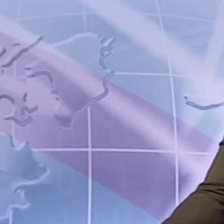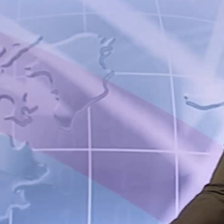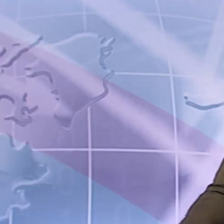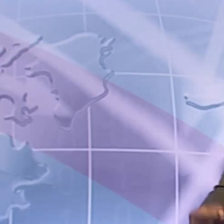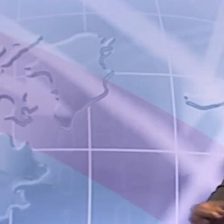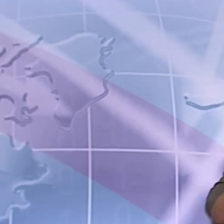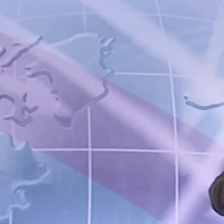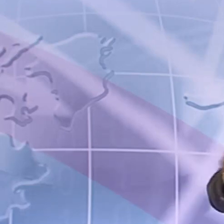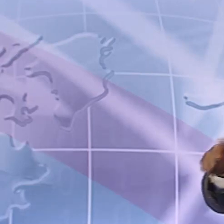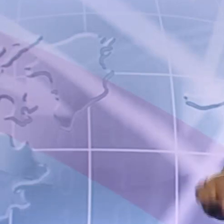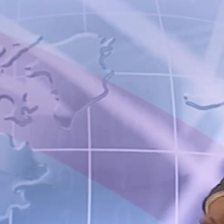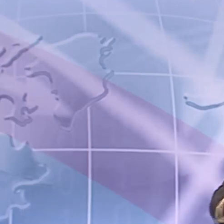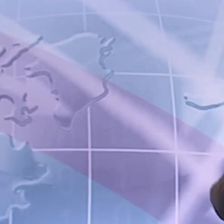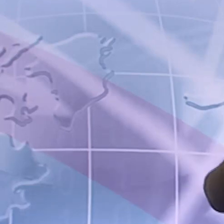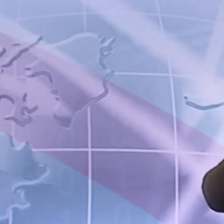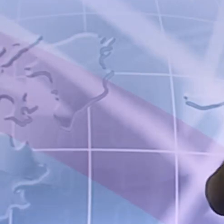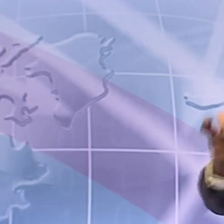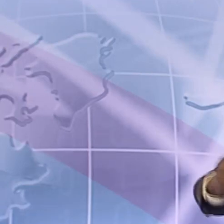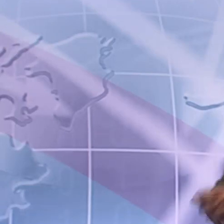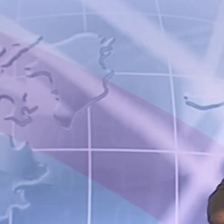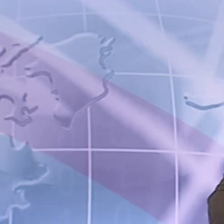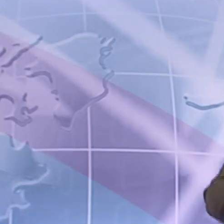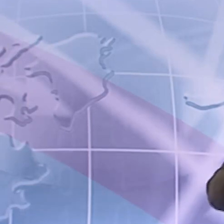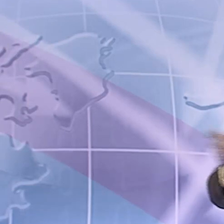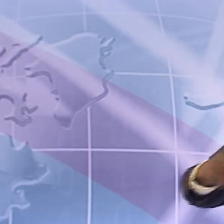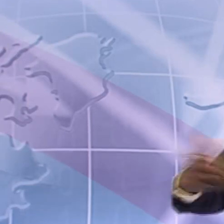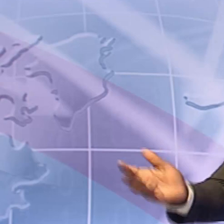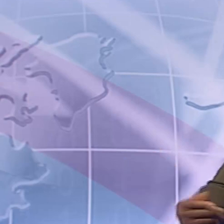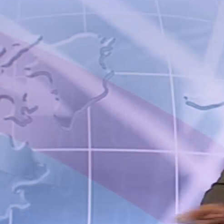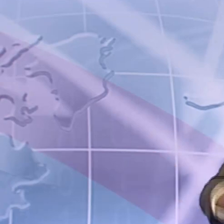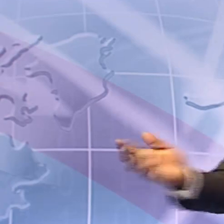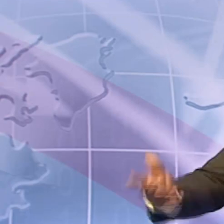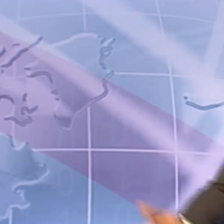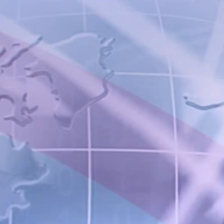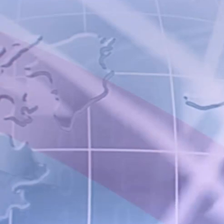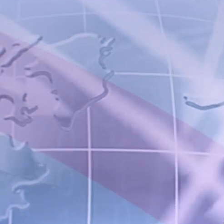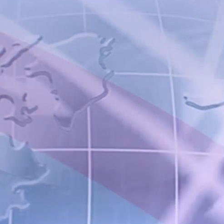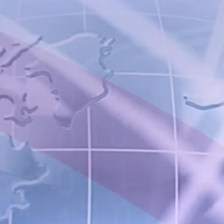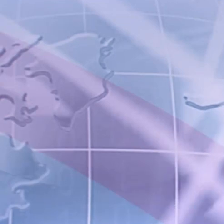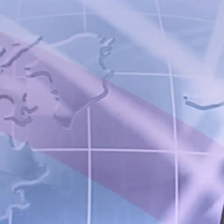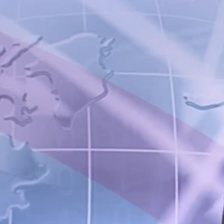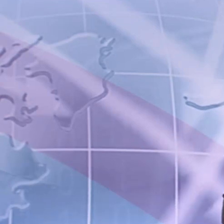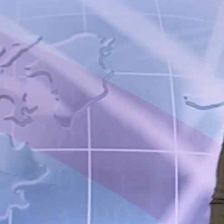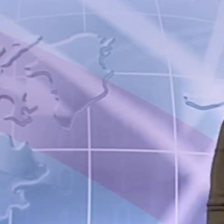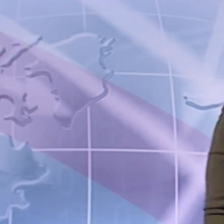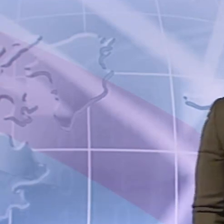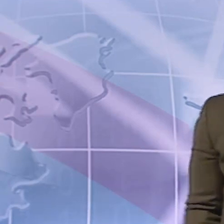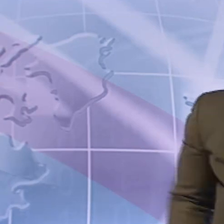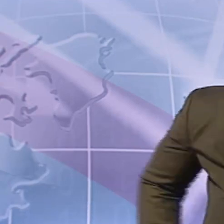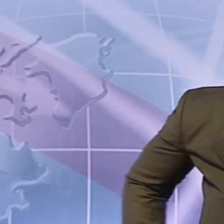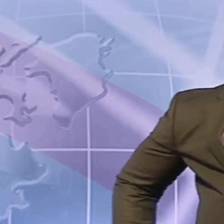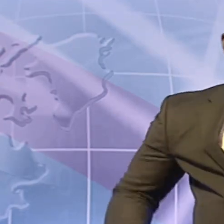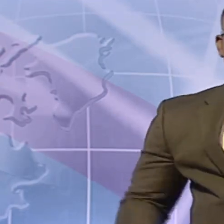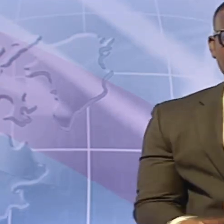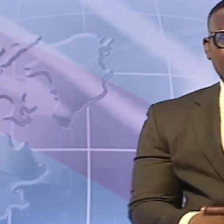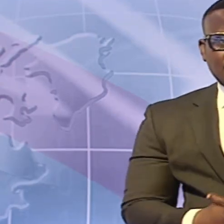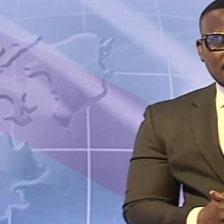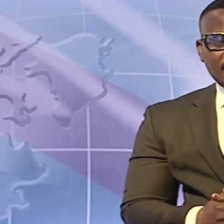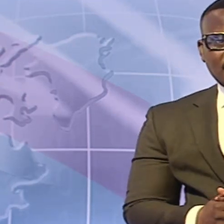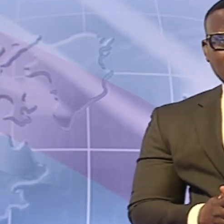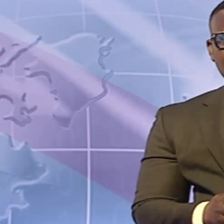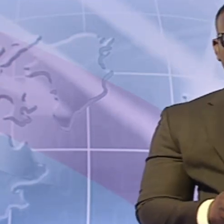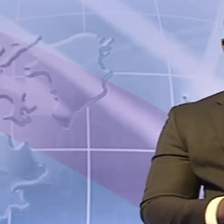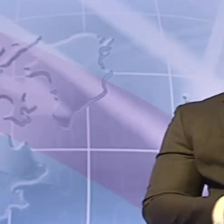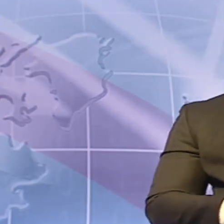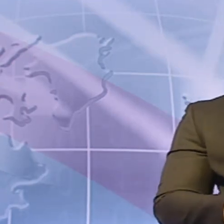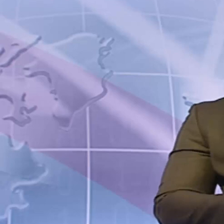fruits and vegetables, can we have the vitamin C, the lickable ones, at least for them to have around for them? Yeah. But let's go back to the Information Ministry,